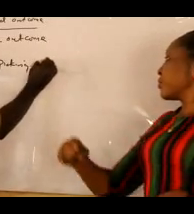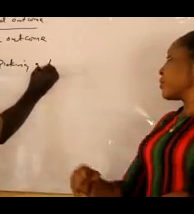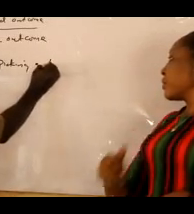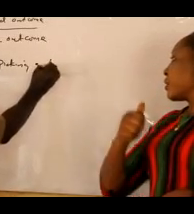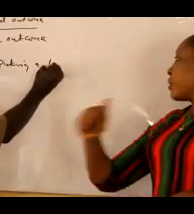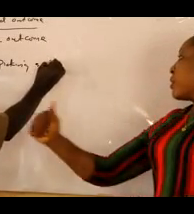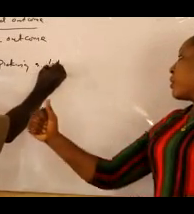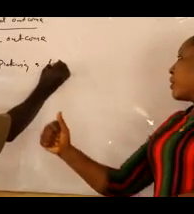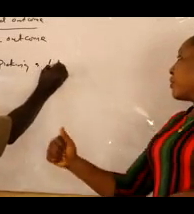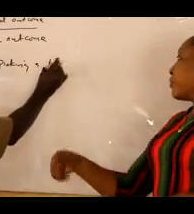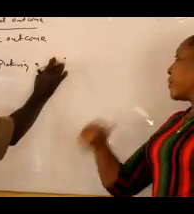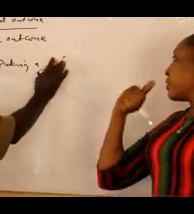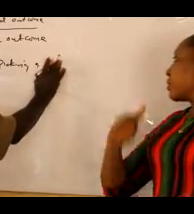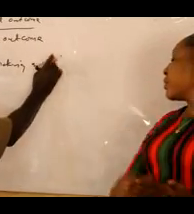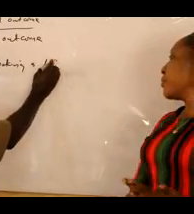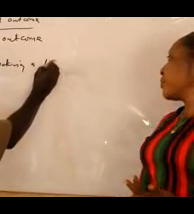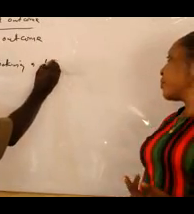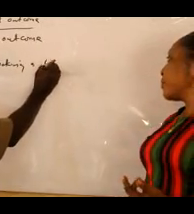a letter